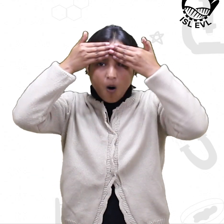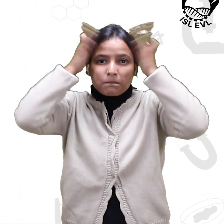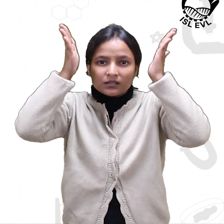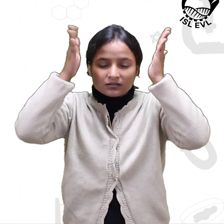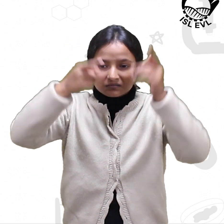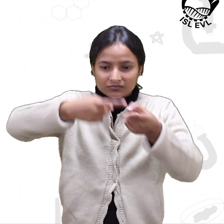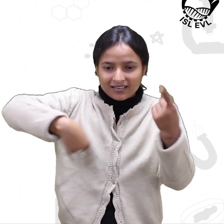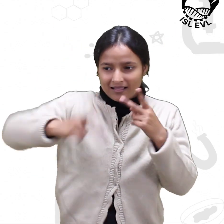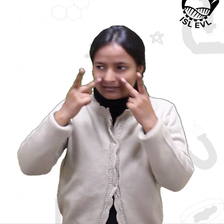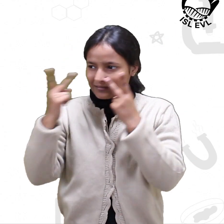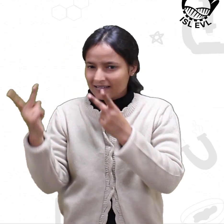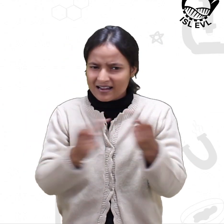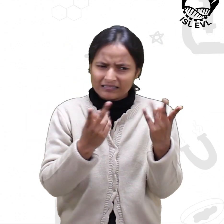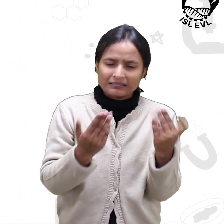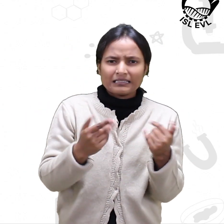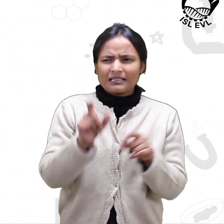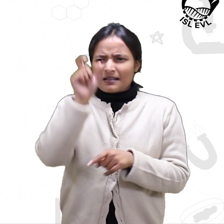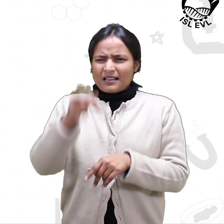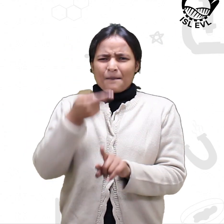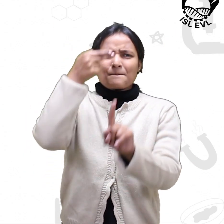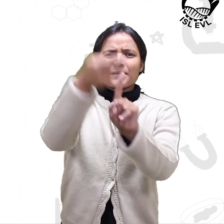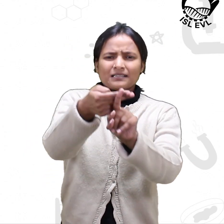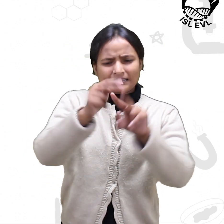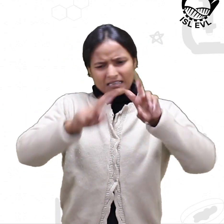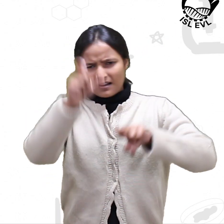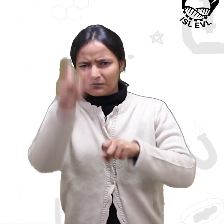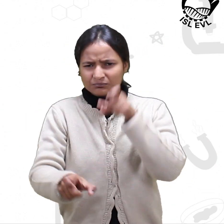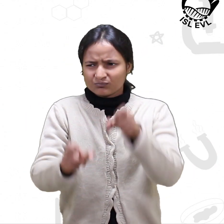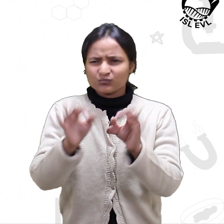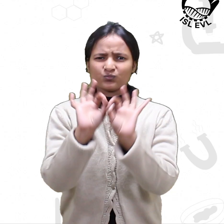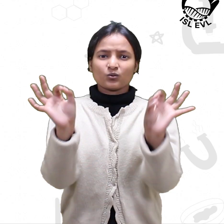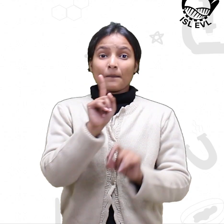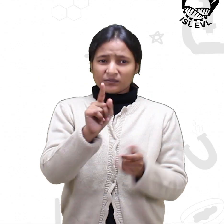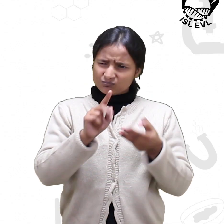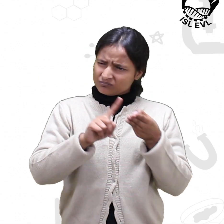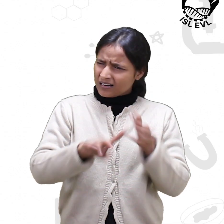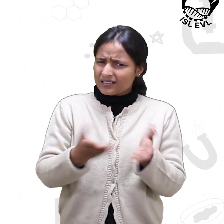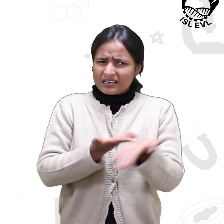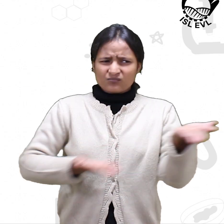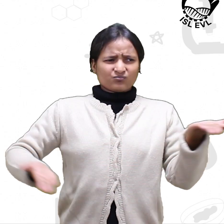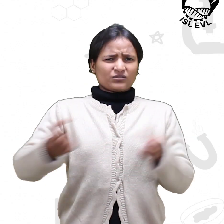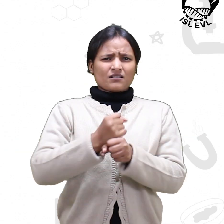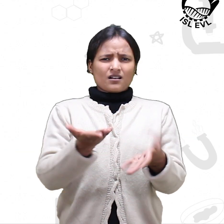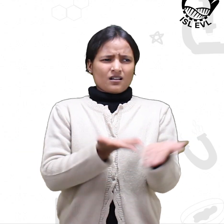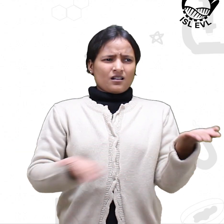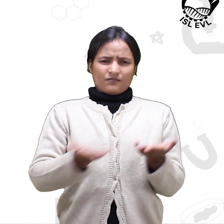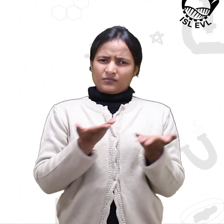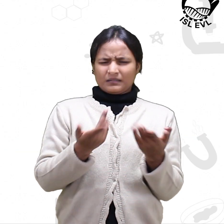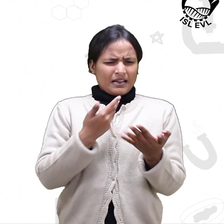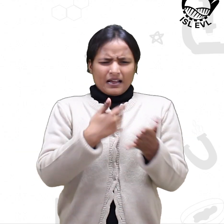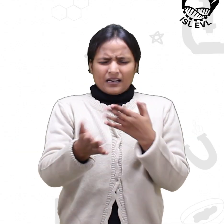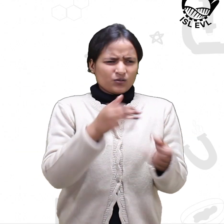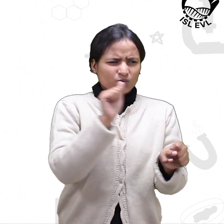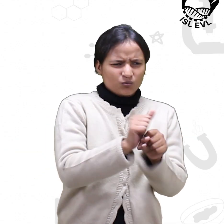surroundings, I think, is very, very important. That's why I think it's not just that everybody doesn't need to be a scientist, but it's important for everyone to